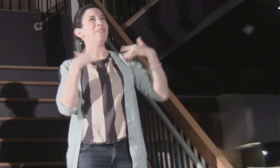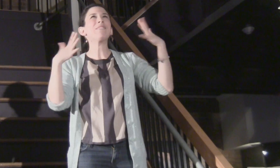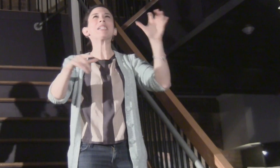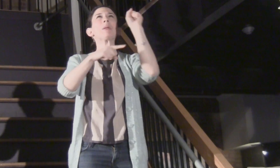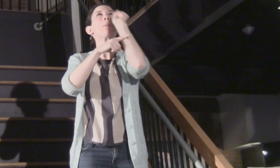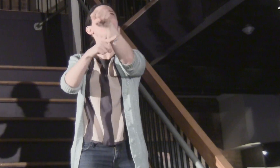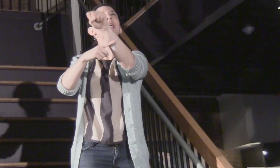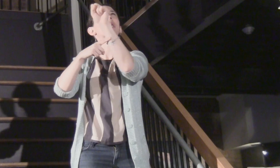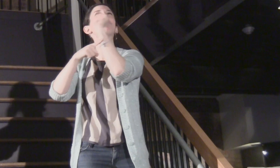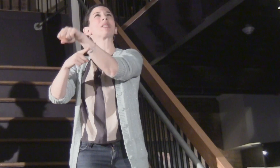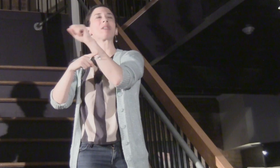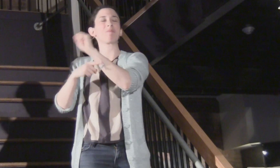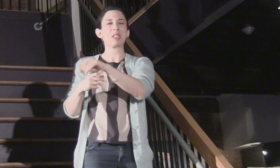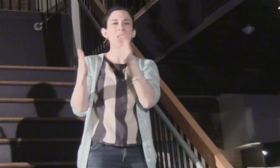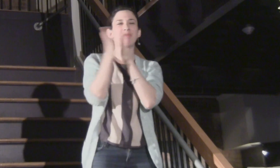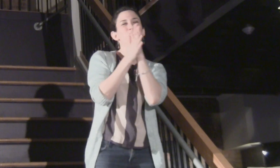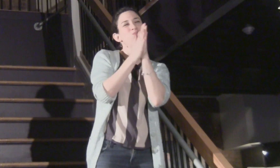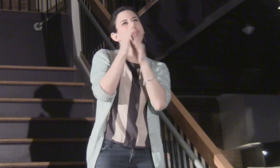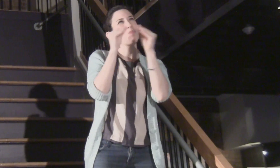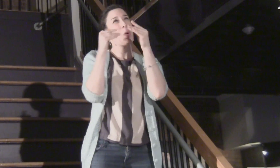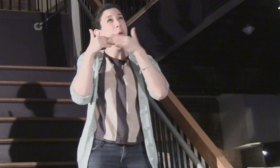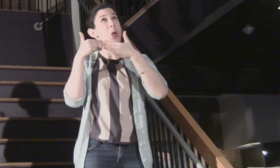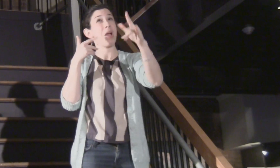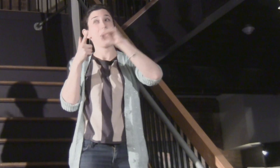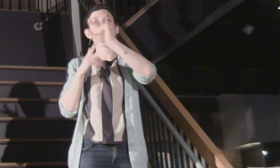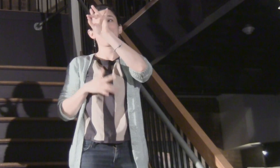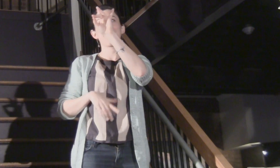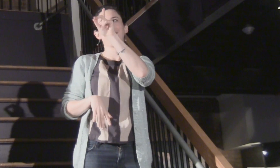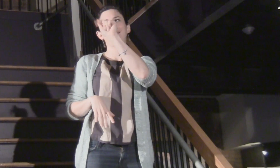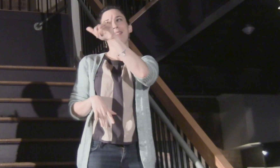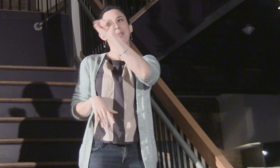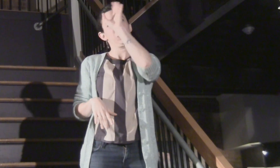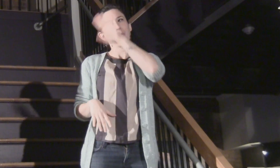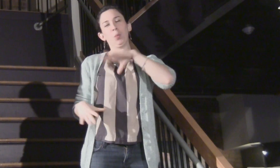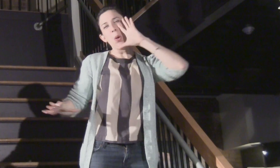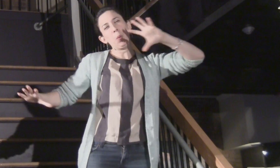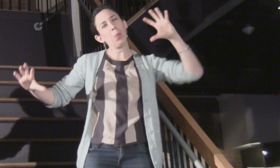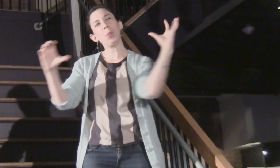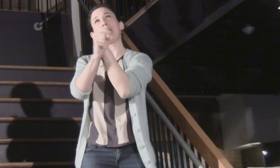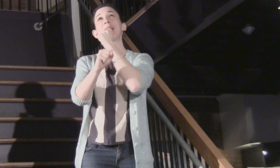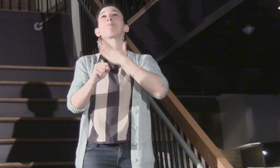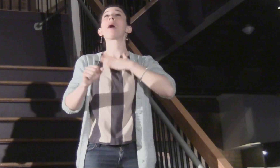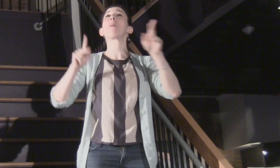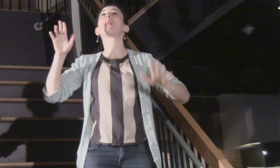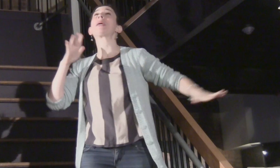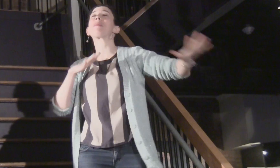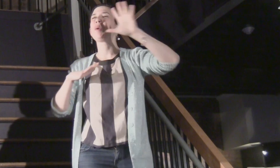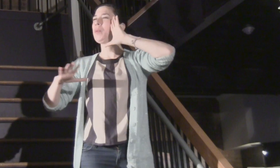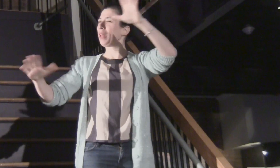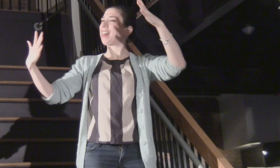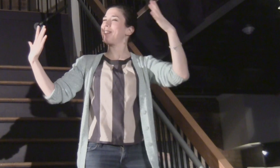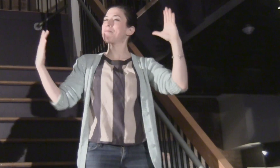3, and finished beating all the goblins until all the seconds